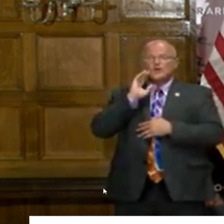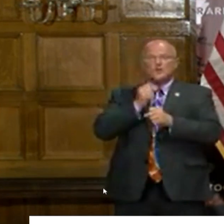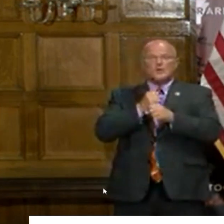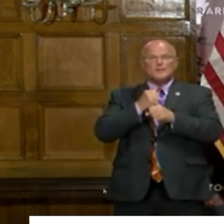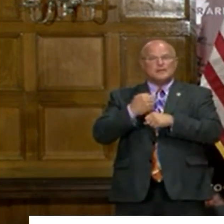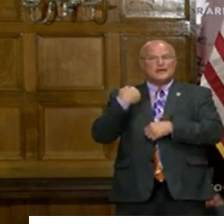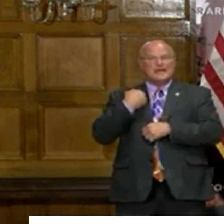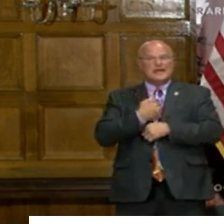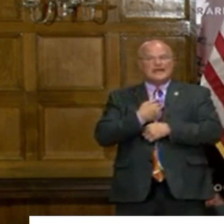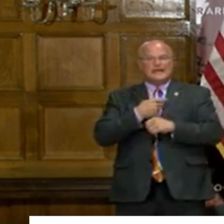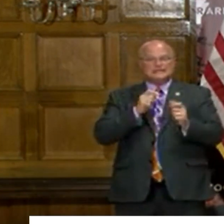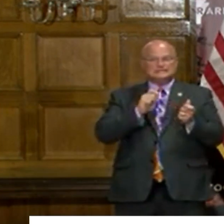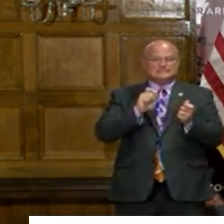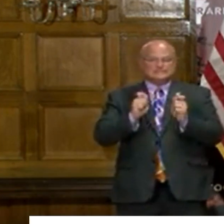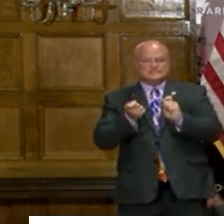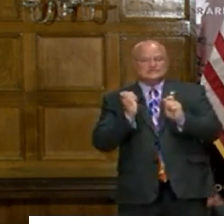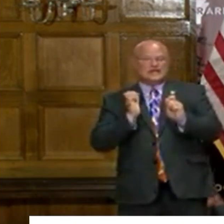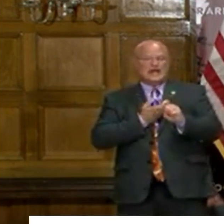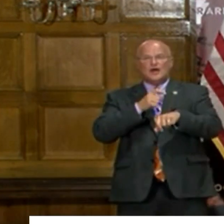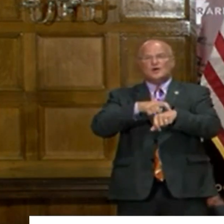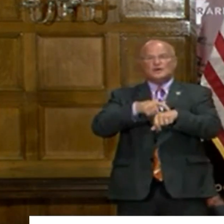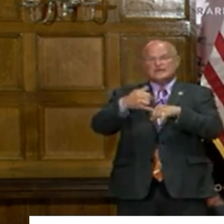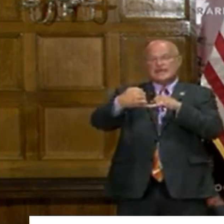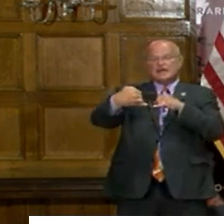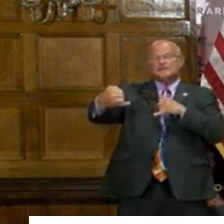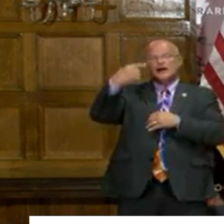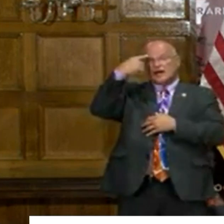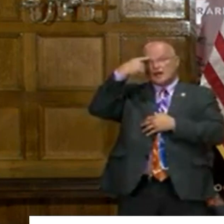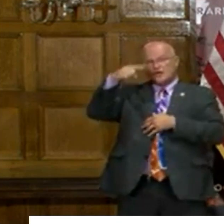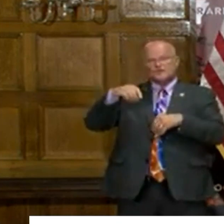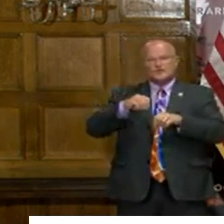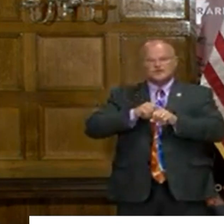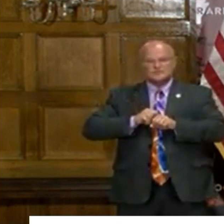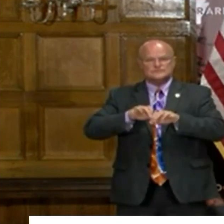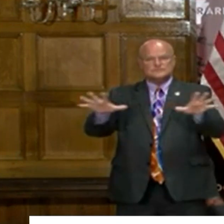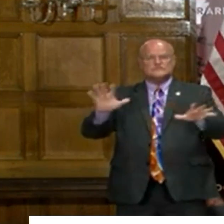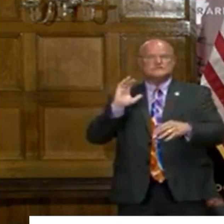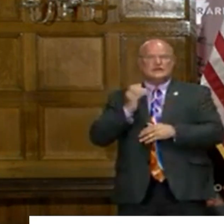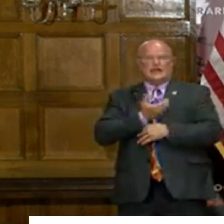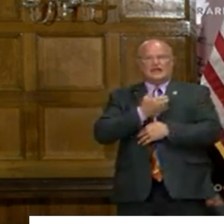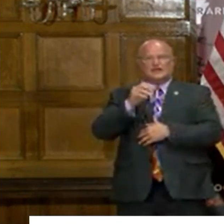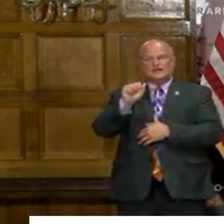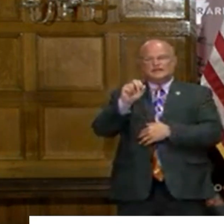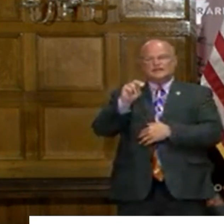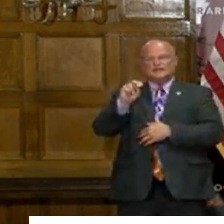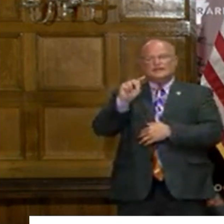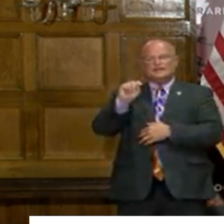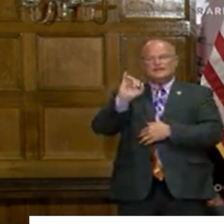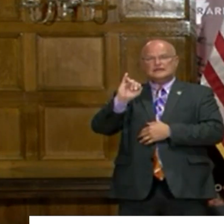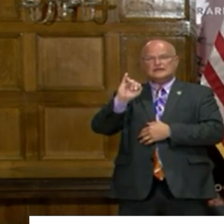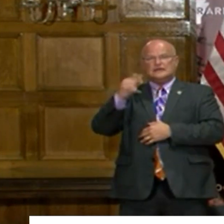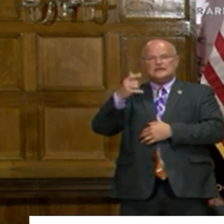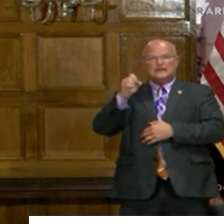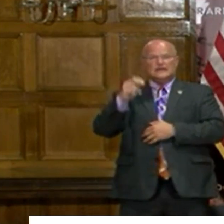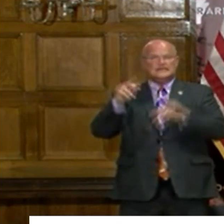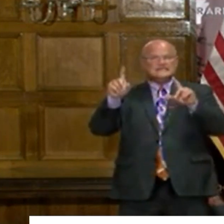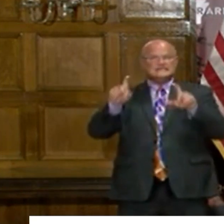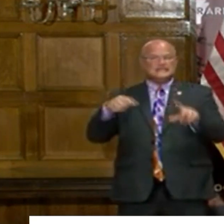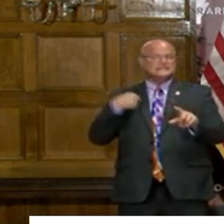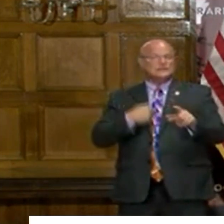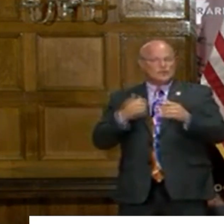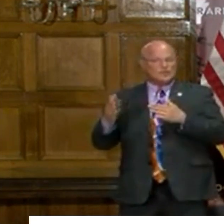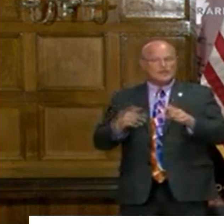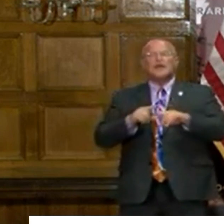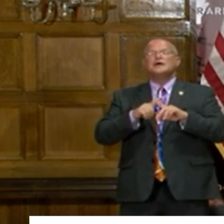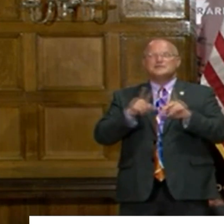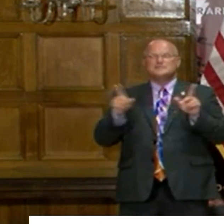us adjust our timeline for putting out our antigen testing equipment as we plan, but